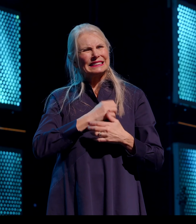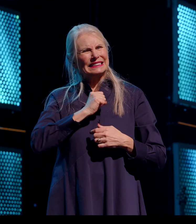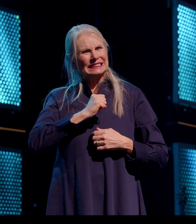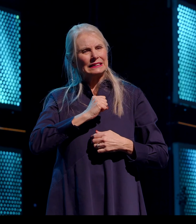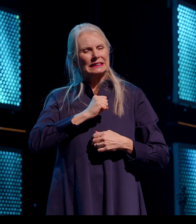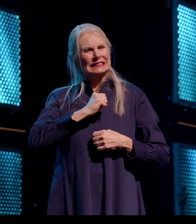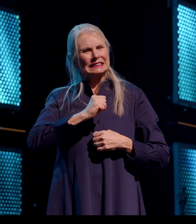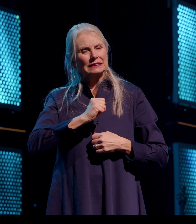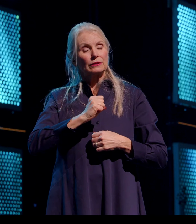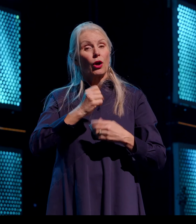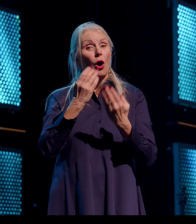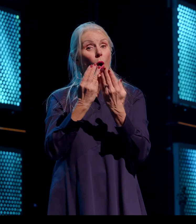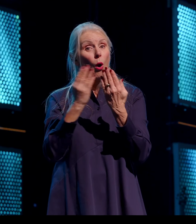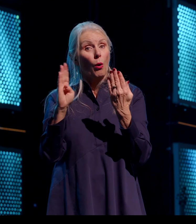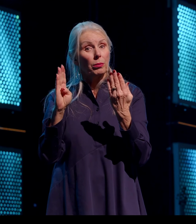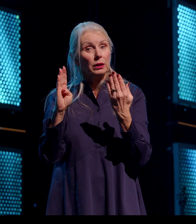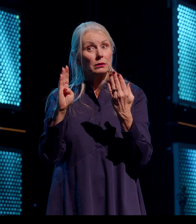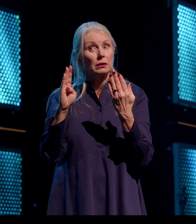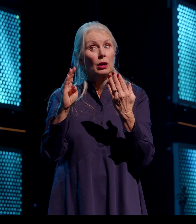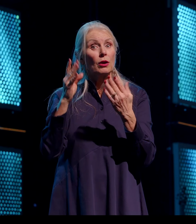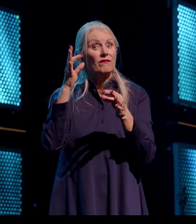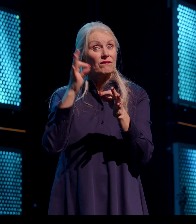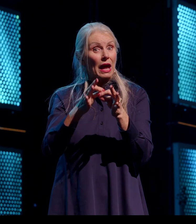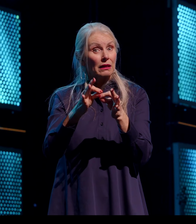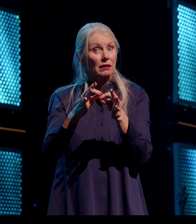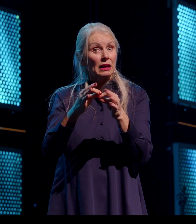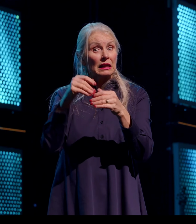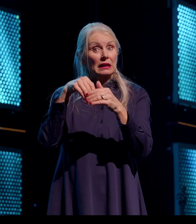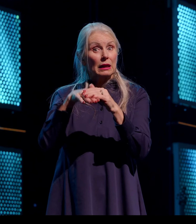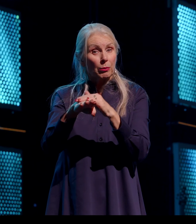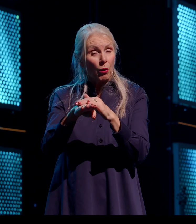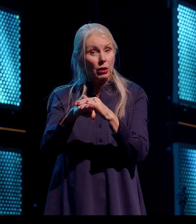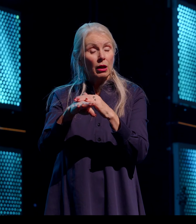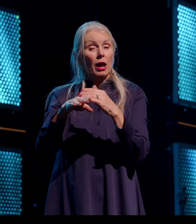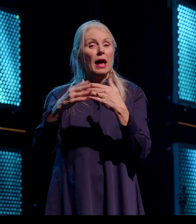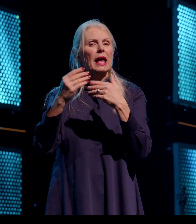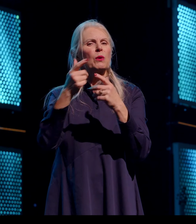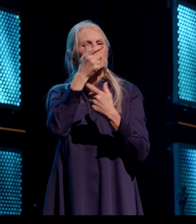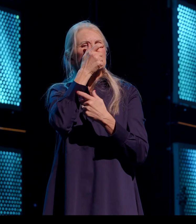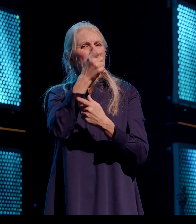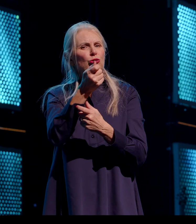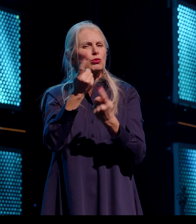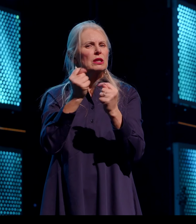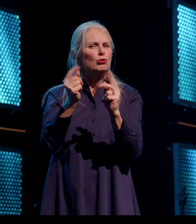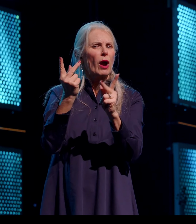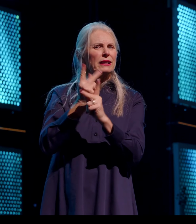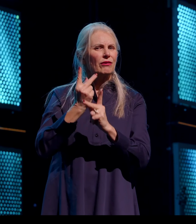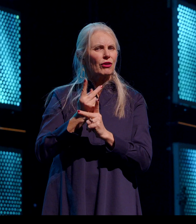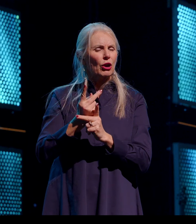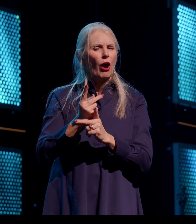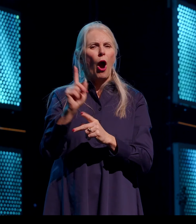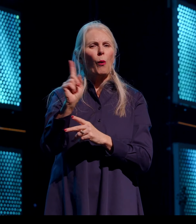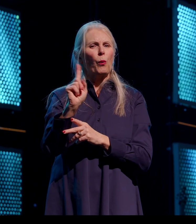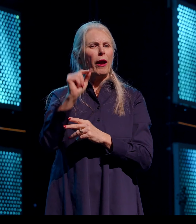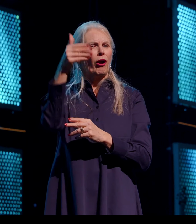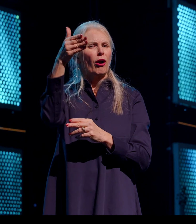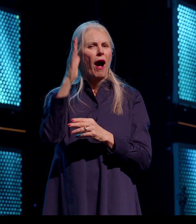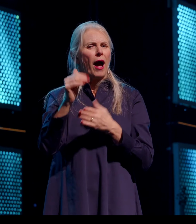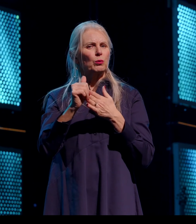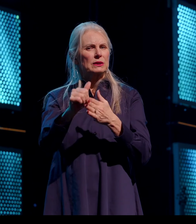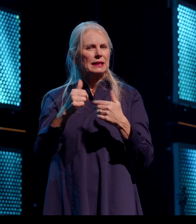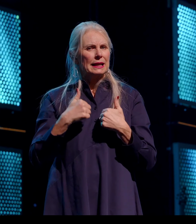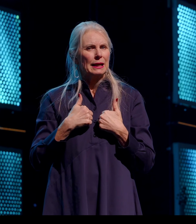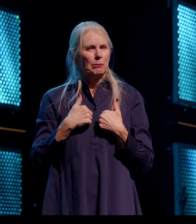resistance, door open. Do I have faith to keep on going? It was very interesting trying to figure out where God was